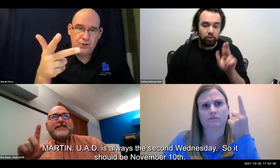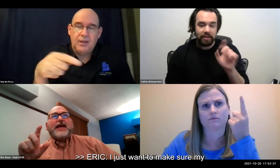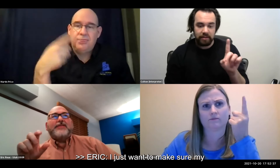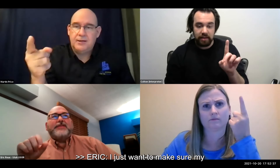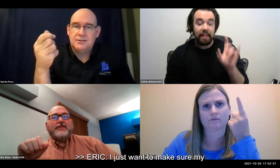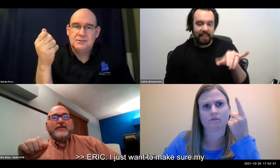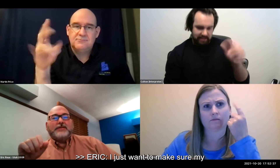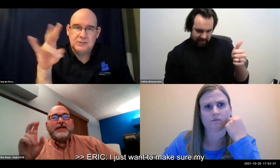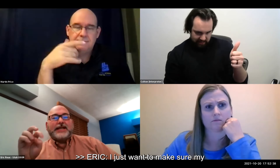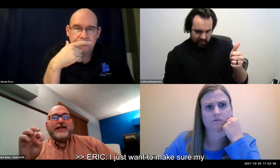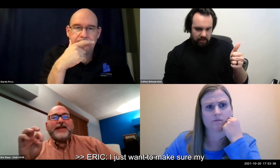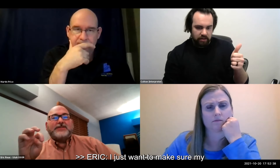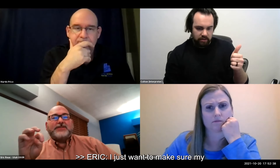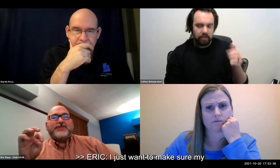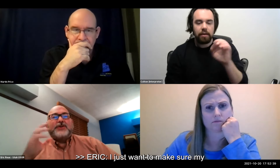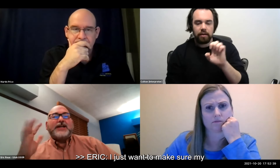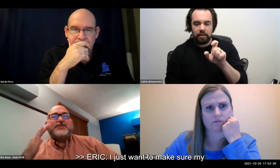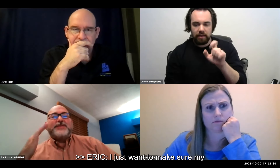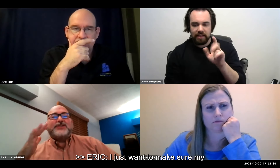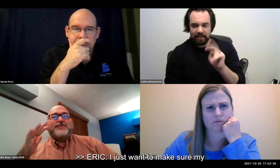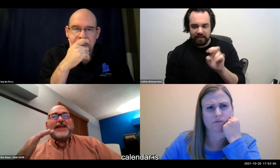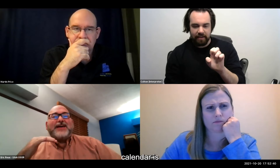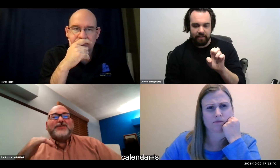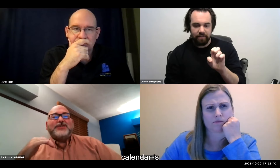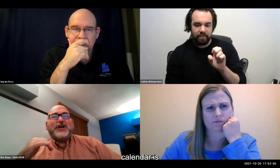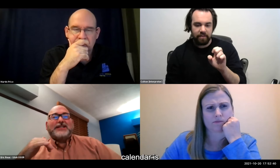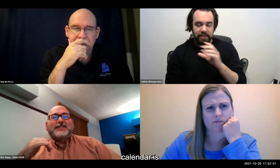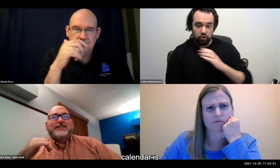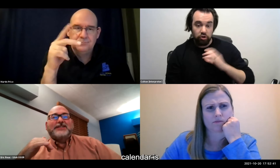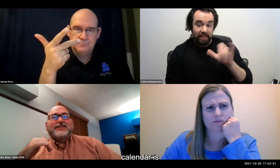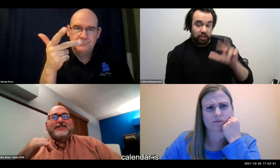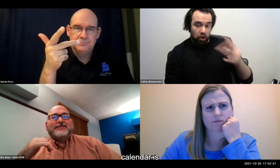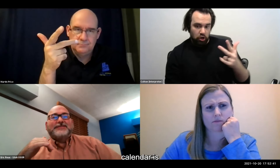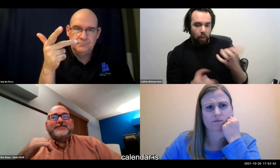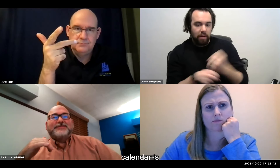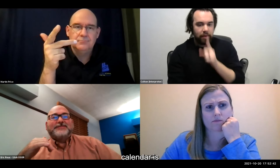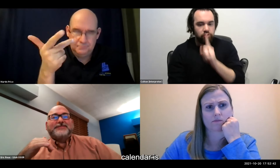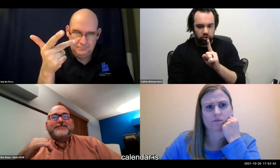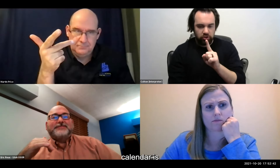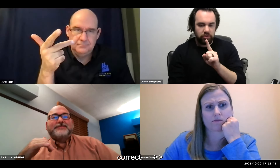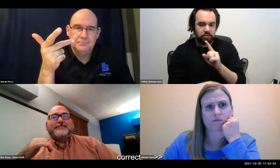UAD is the 10th. Executive council is the 3rd. I just want to make sure my calendar is correct.